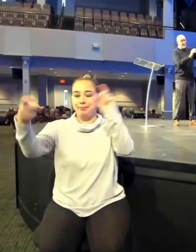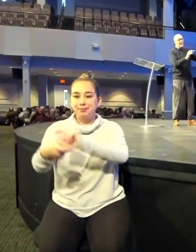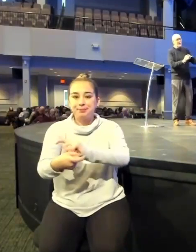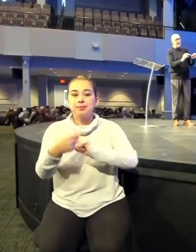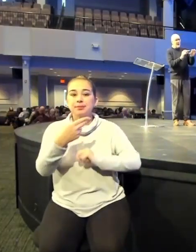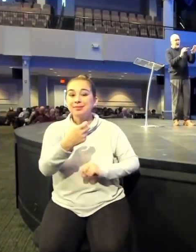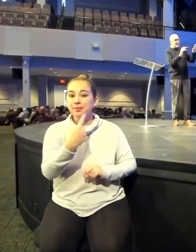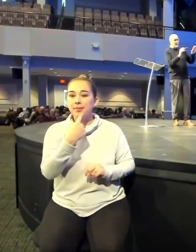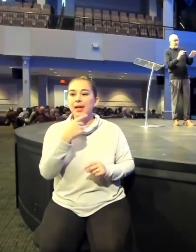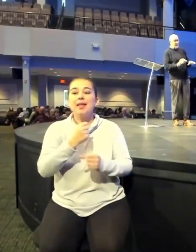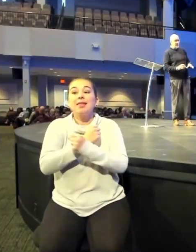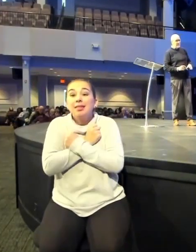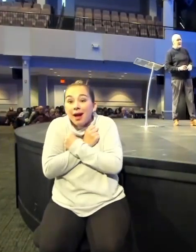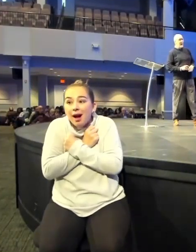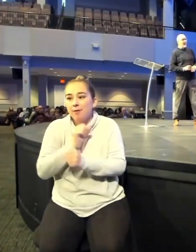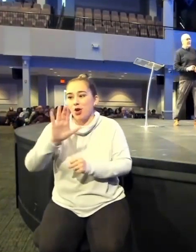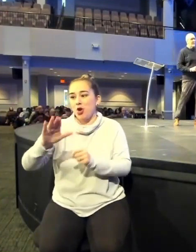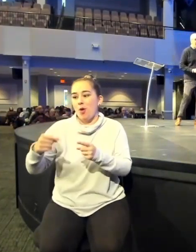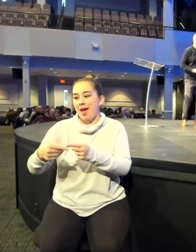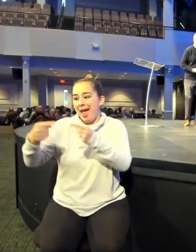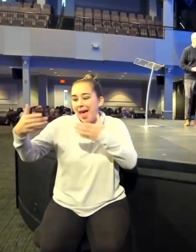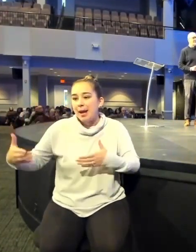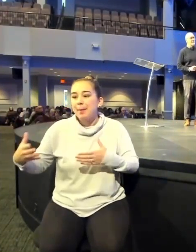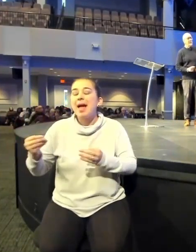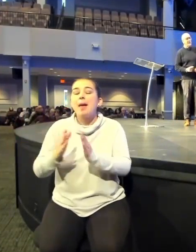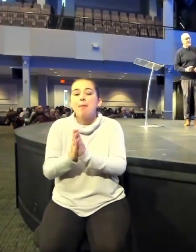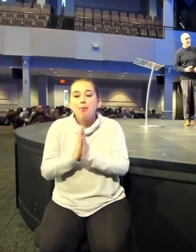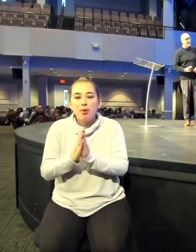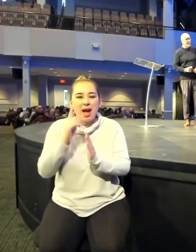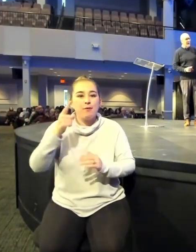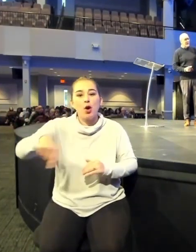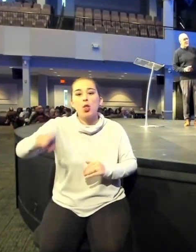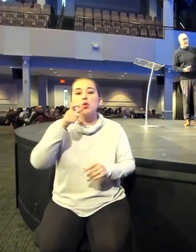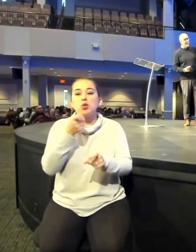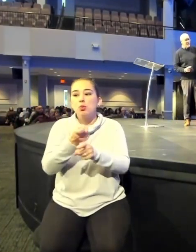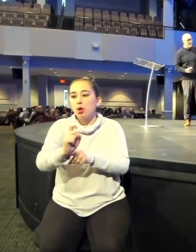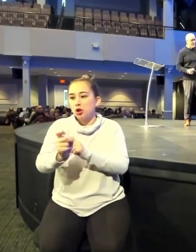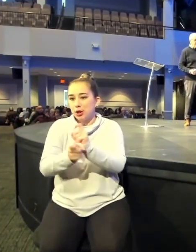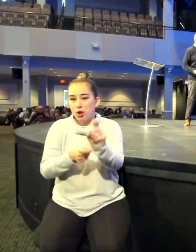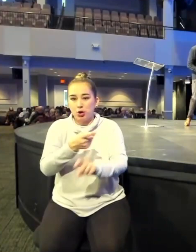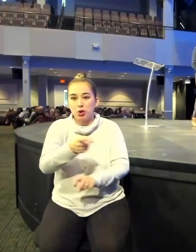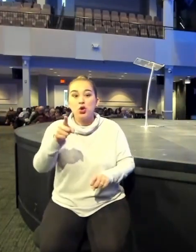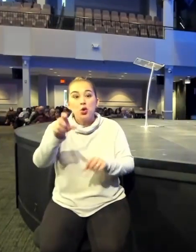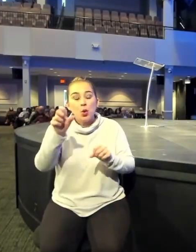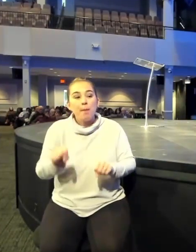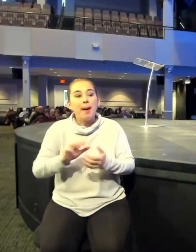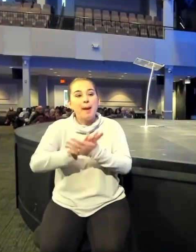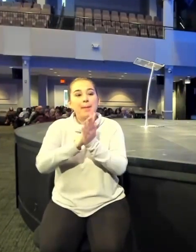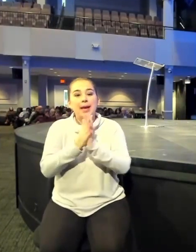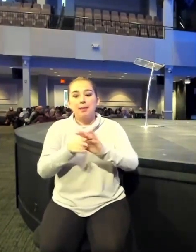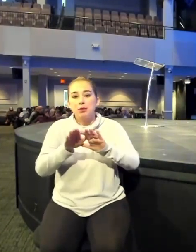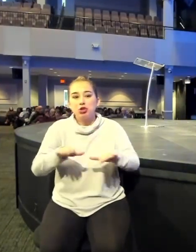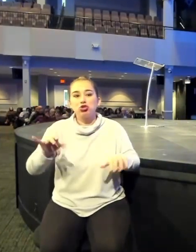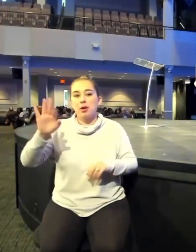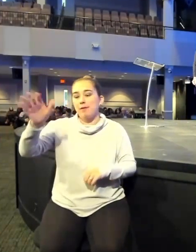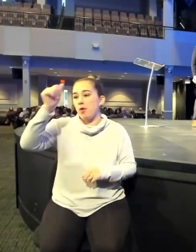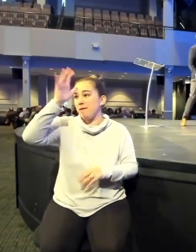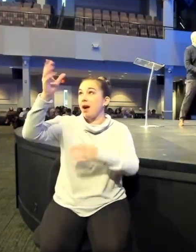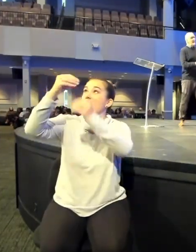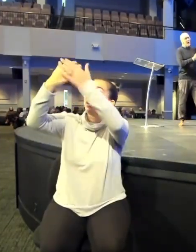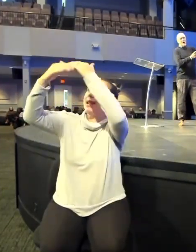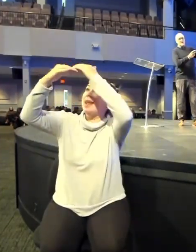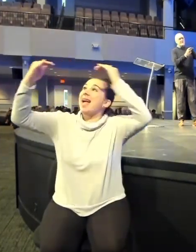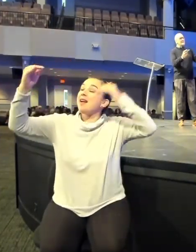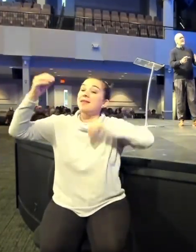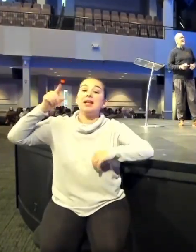I'm telling you, love your enemies and pray for those who persecute you, that you may be children of your Father in heaven.